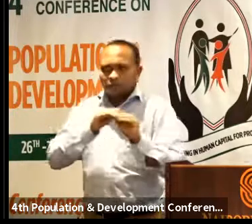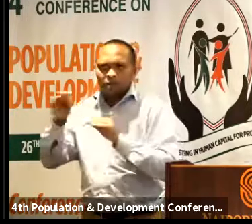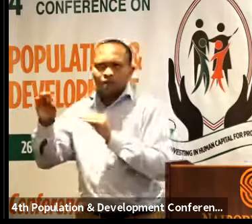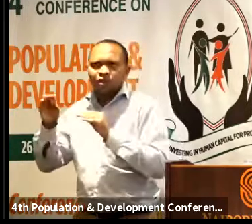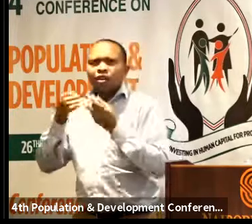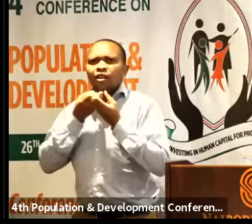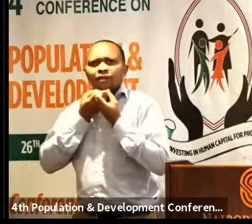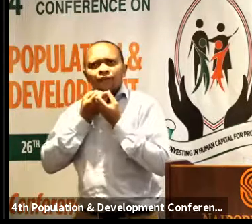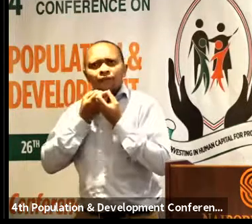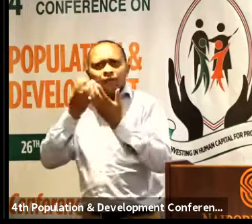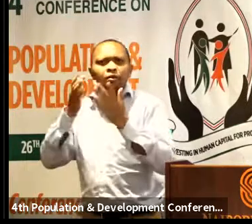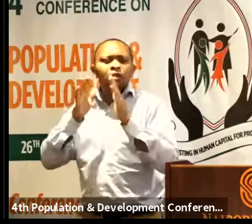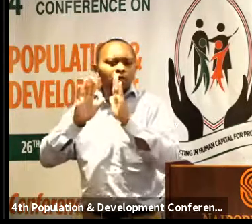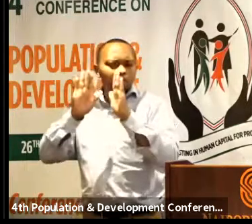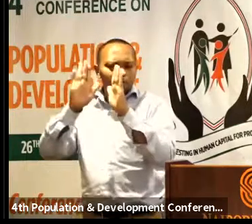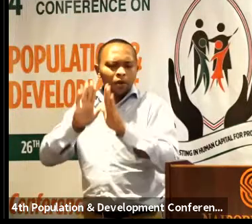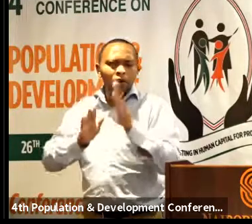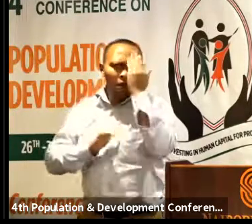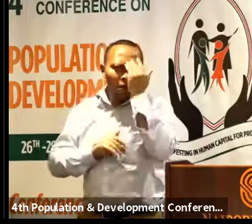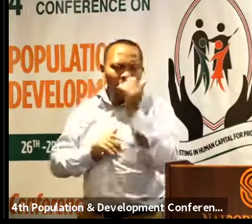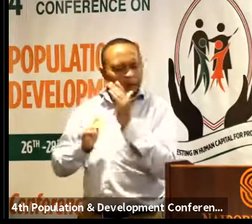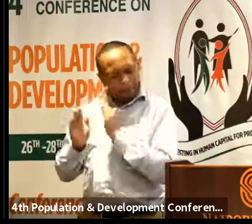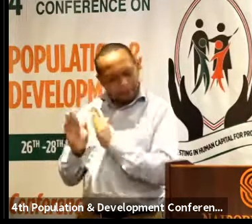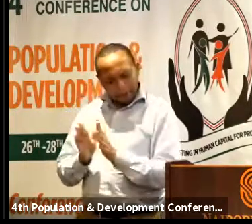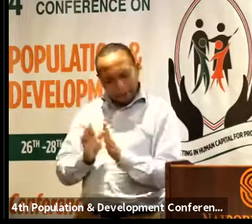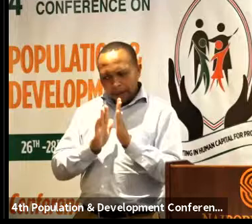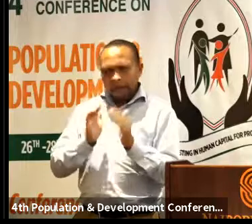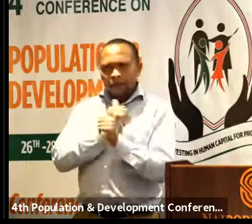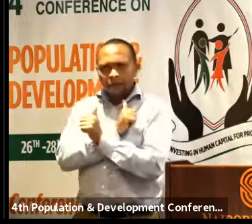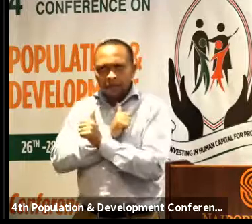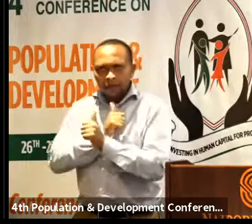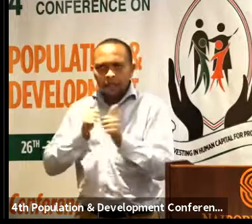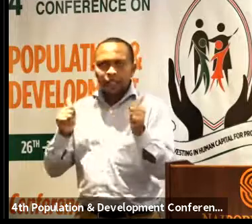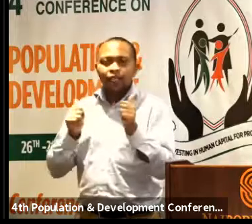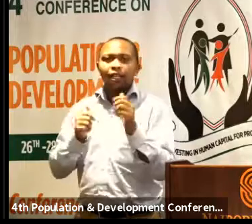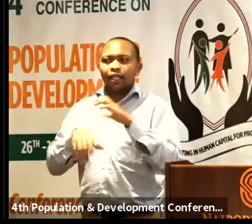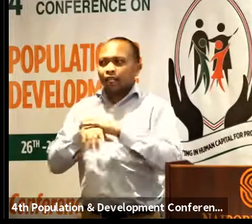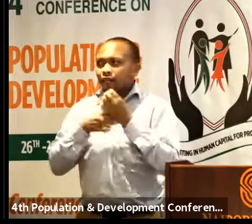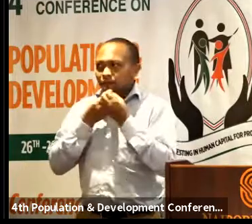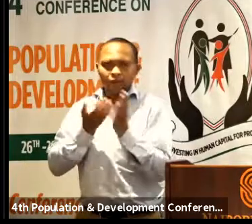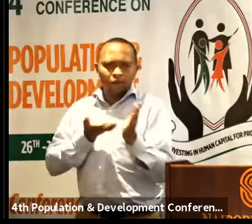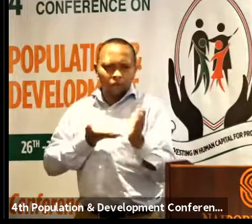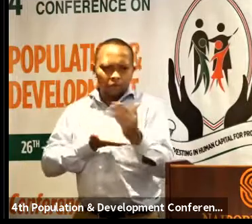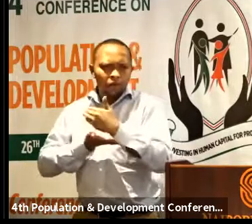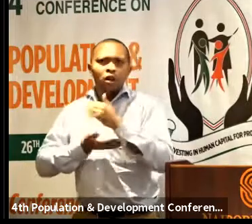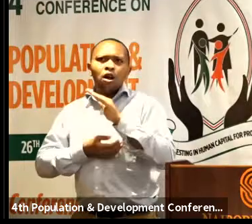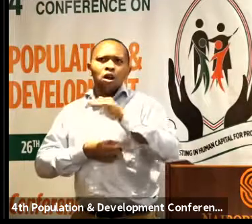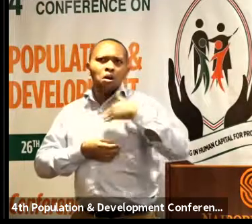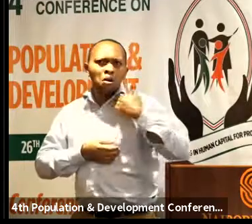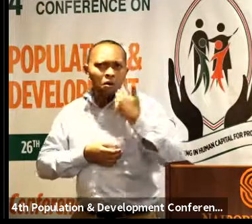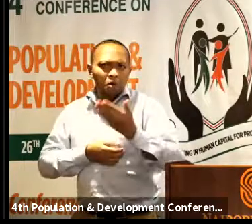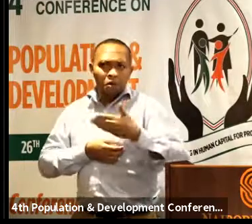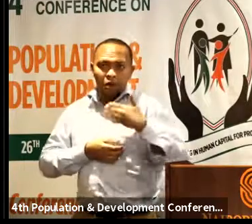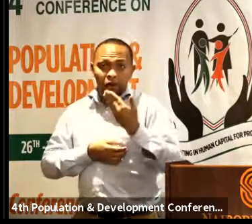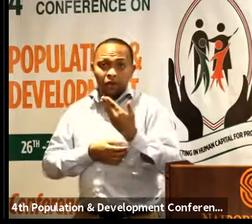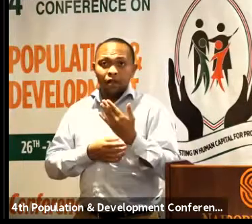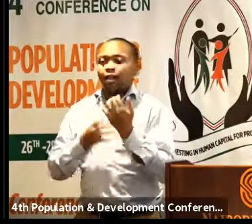planning, and they need to have various ways of collecting this data on a regular basis. We know that at the